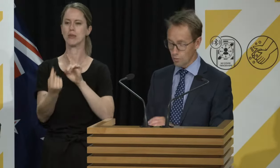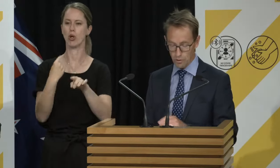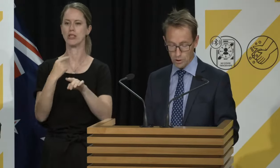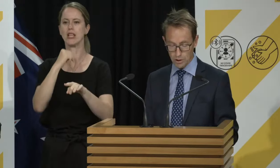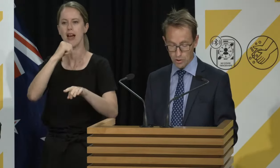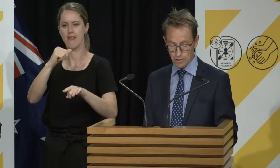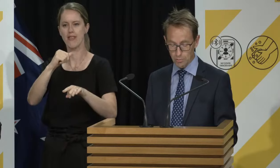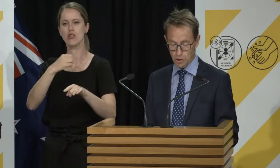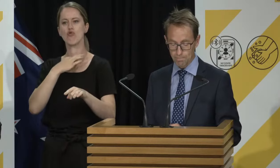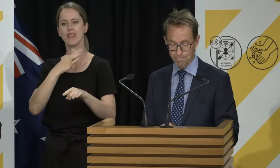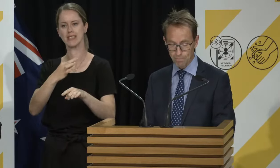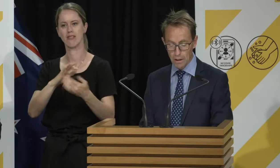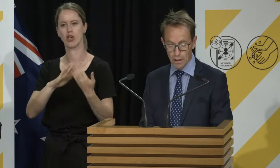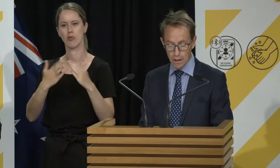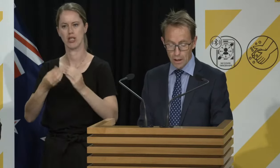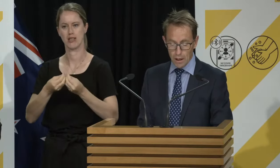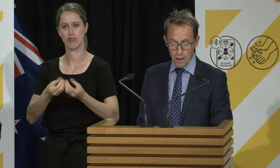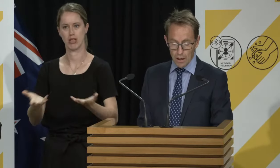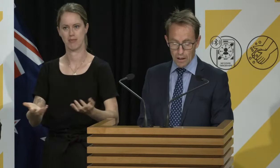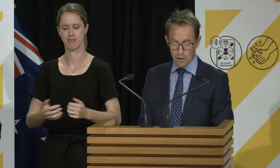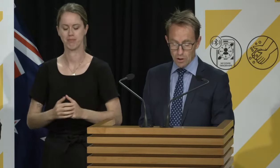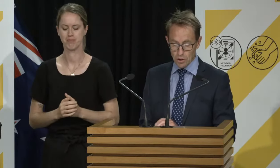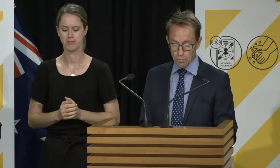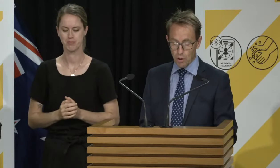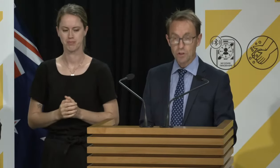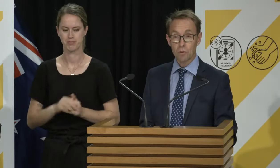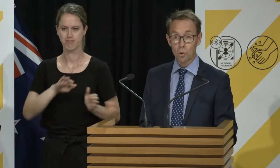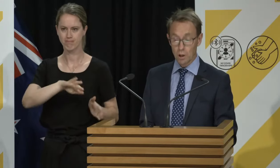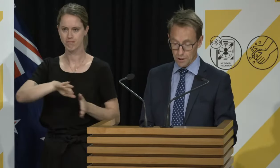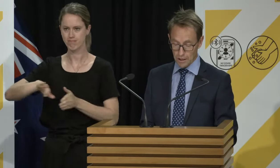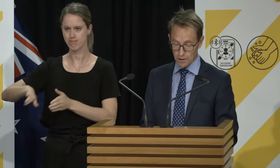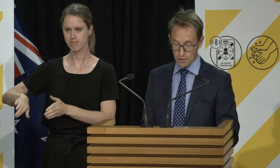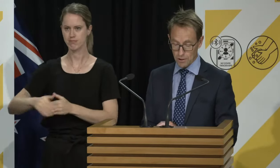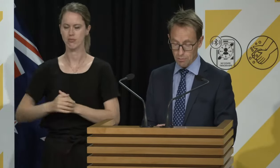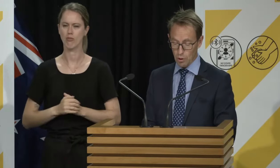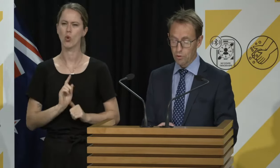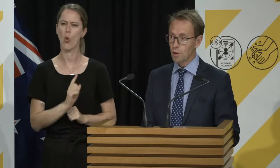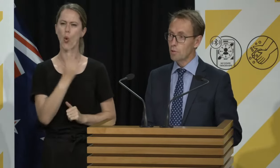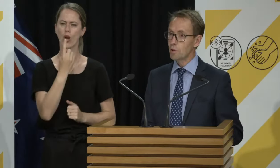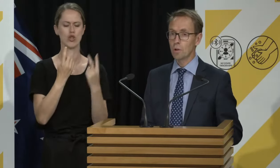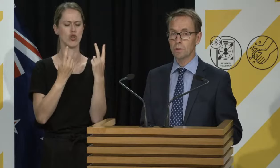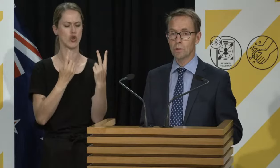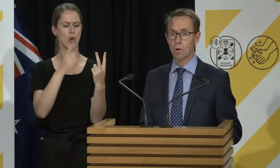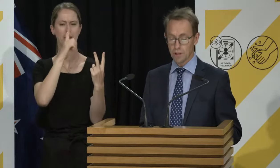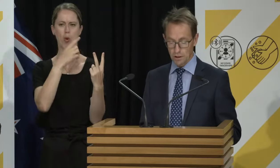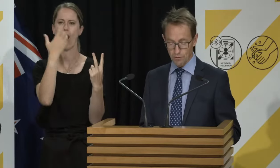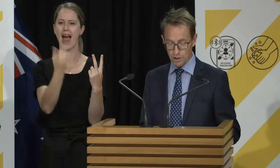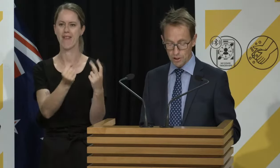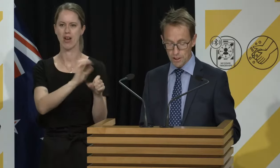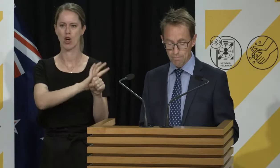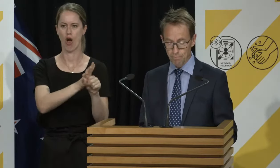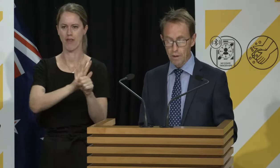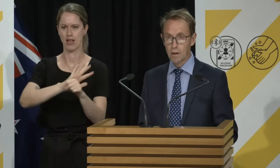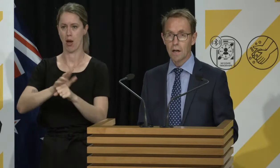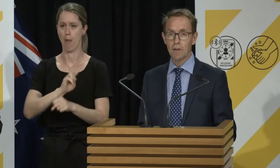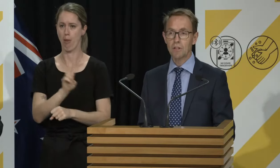risk of community transmission. To the 2 positive Auckland cases, both are in the Auckland quarantine